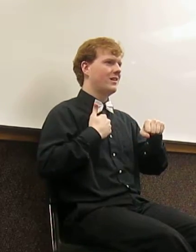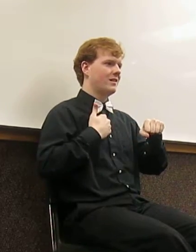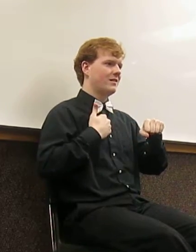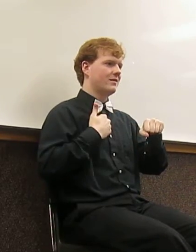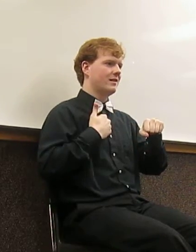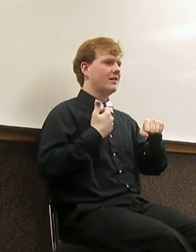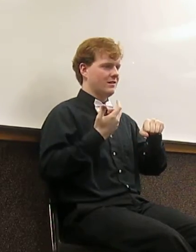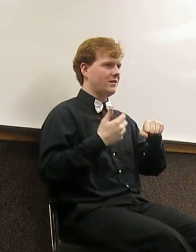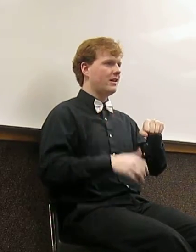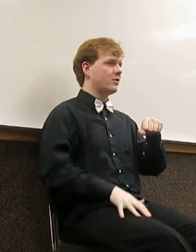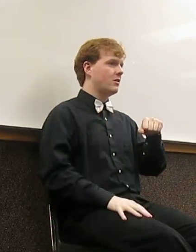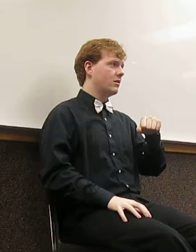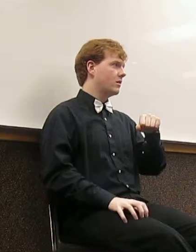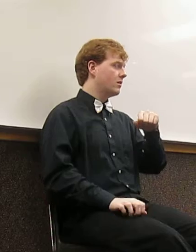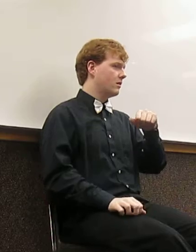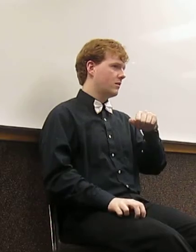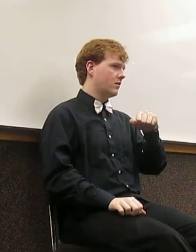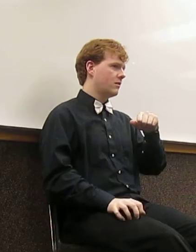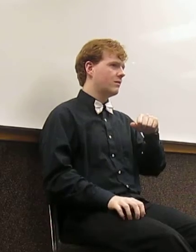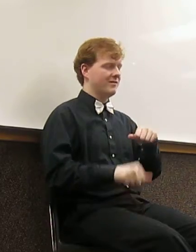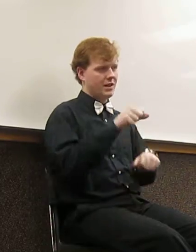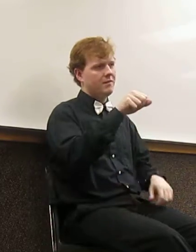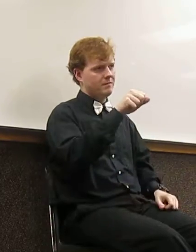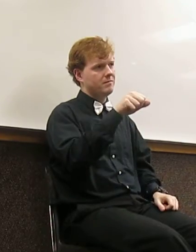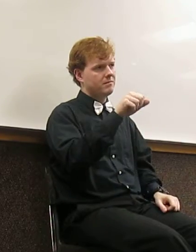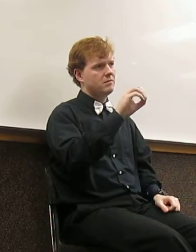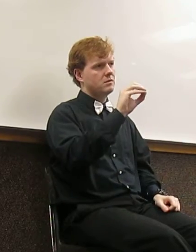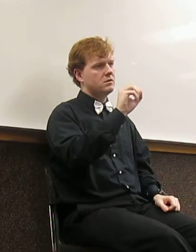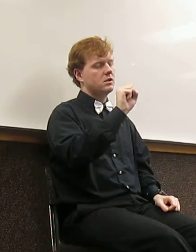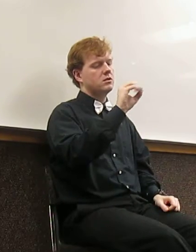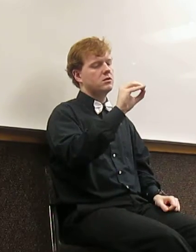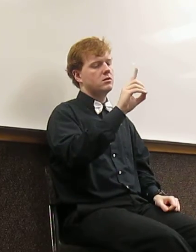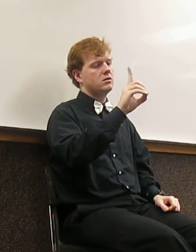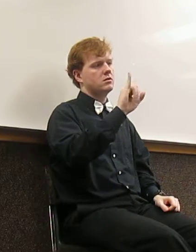has functions for your body. They do Like salt? things for your body. Yep, sodium is one.